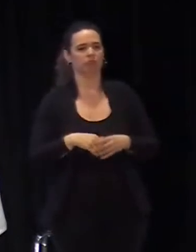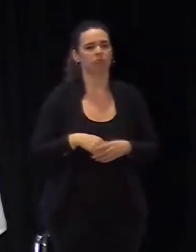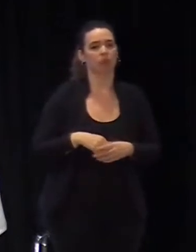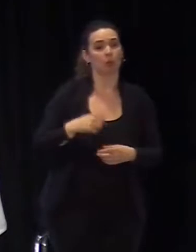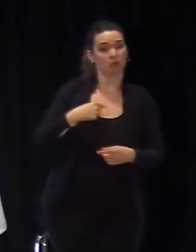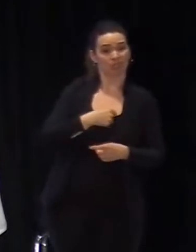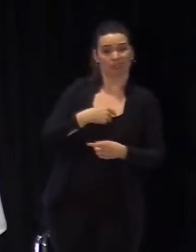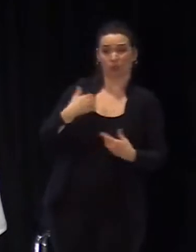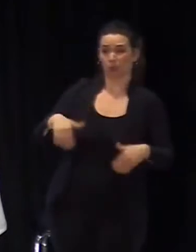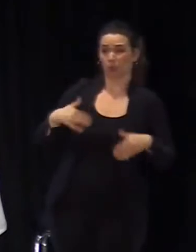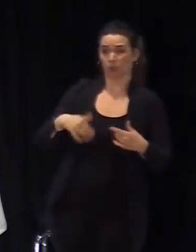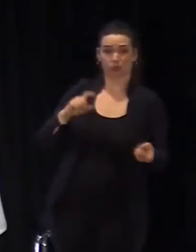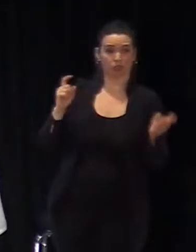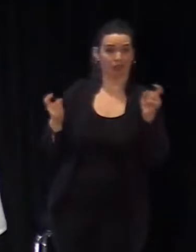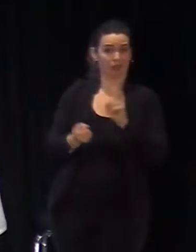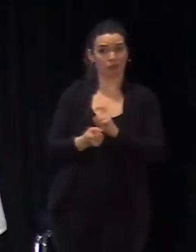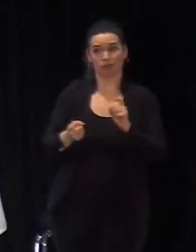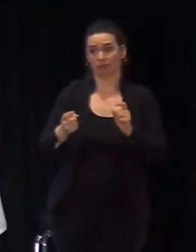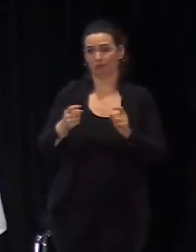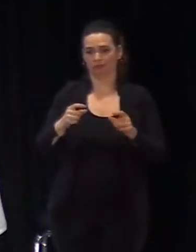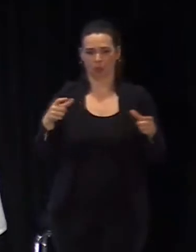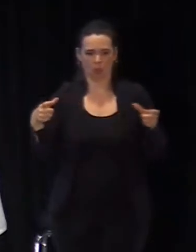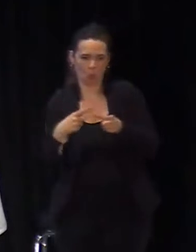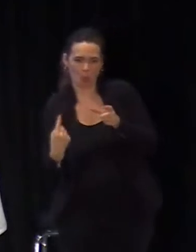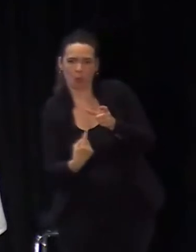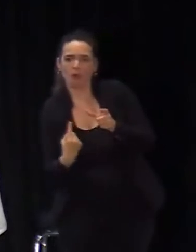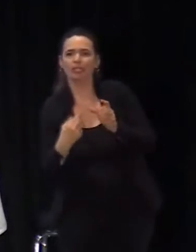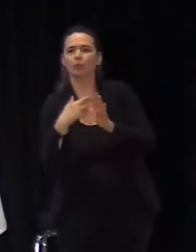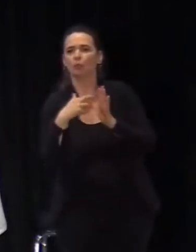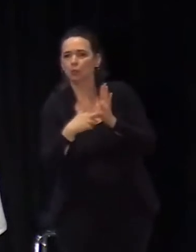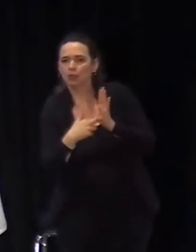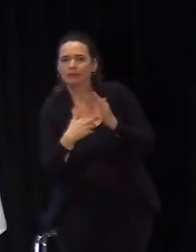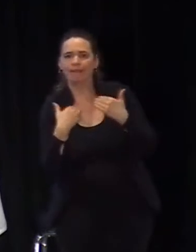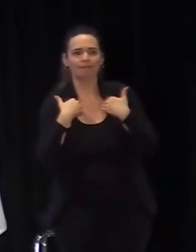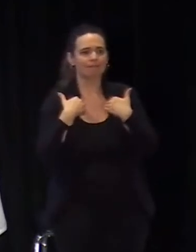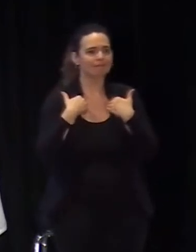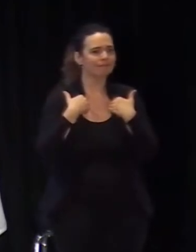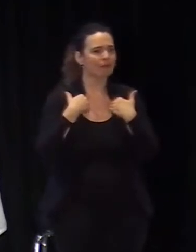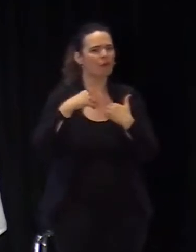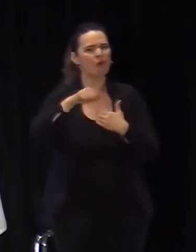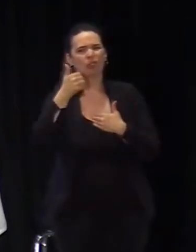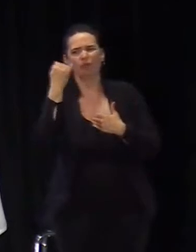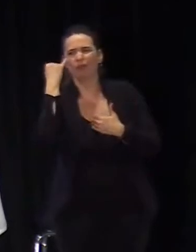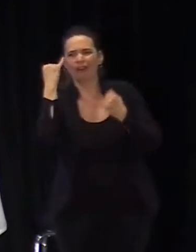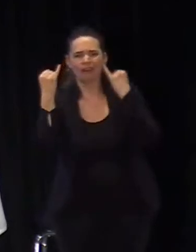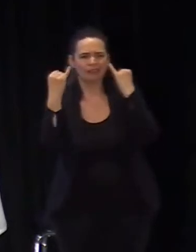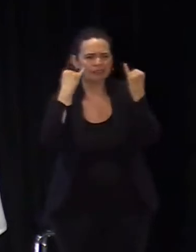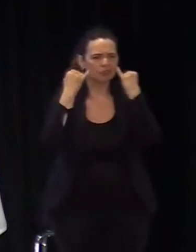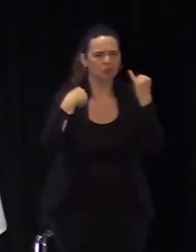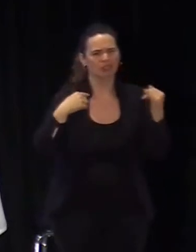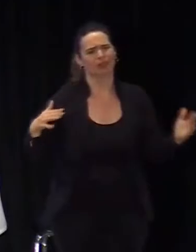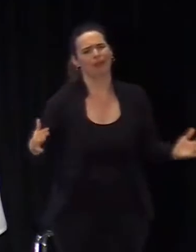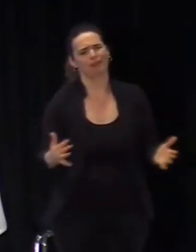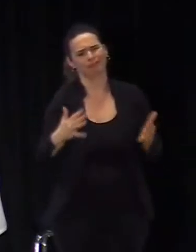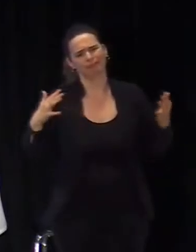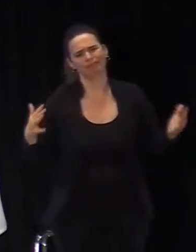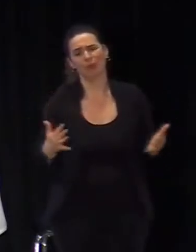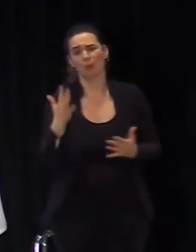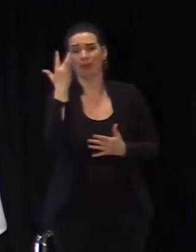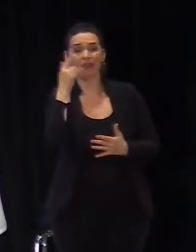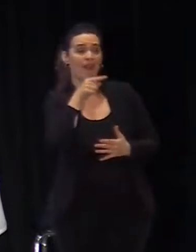to school, we encouraged assigned seating. And from a practical standpoint, some of the high schools said it's not